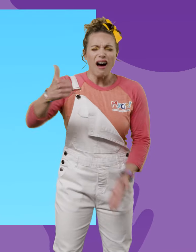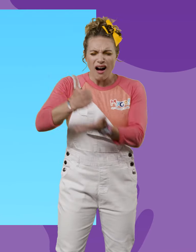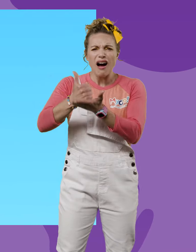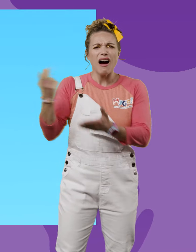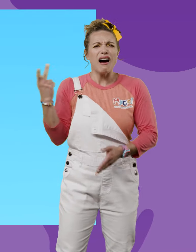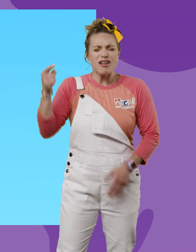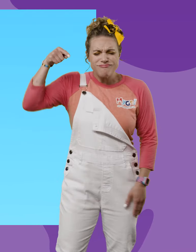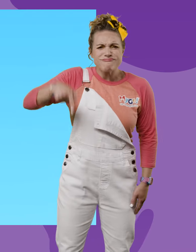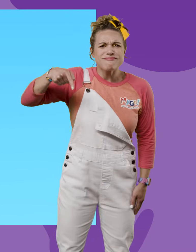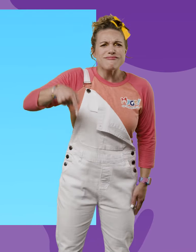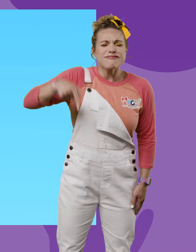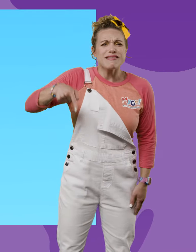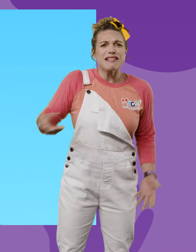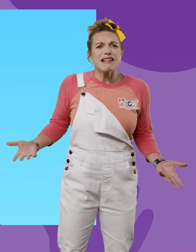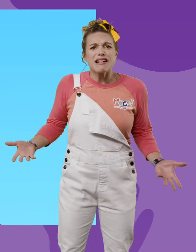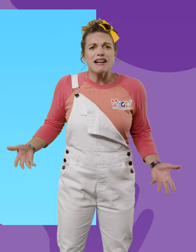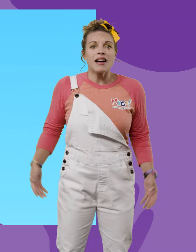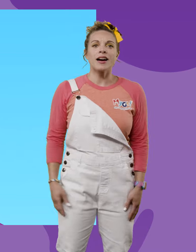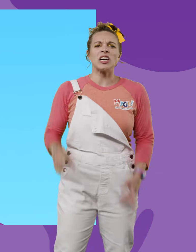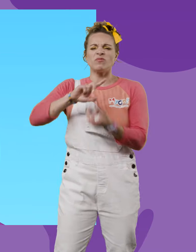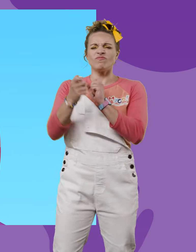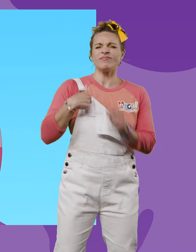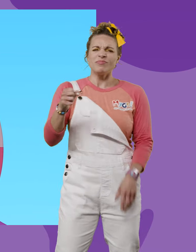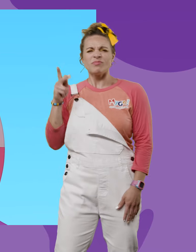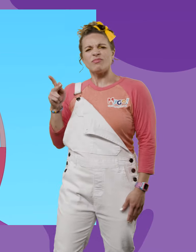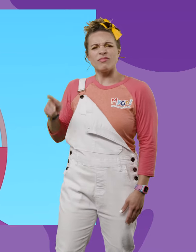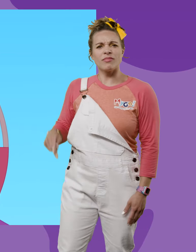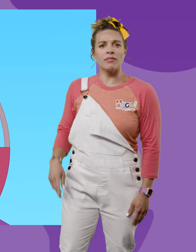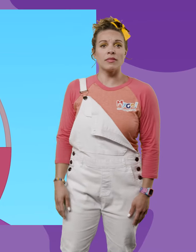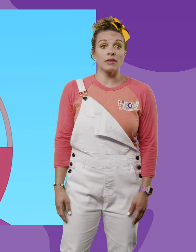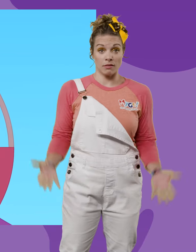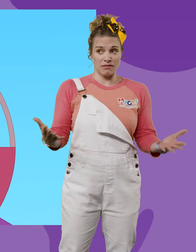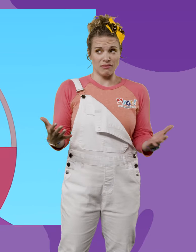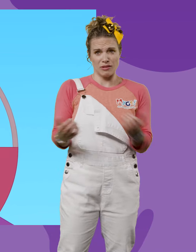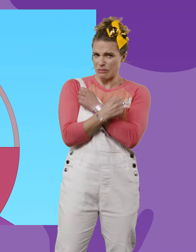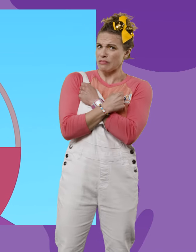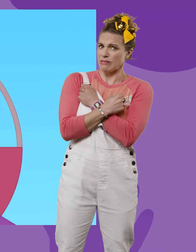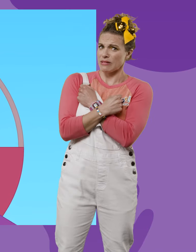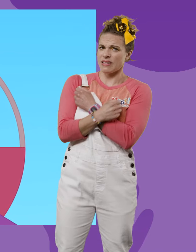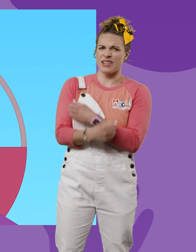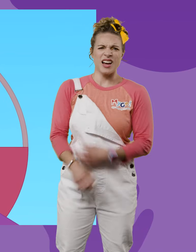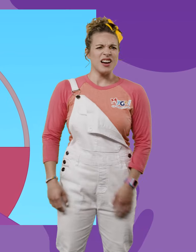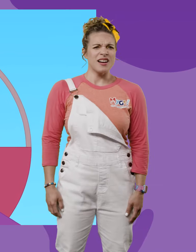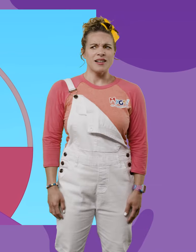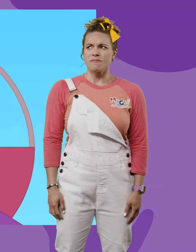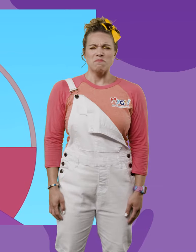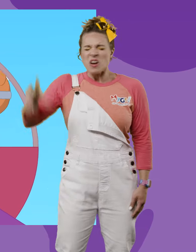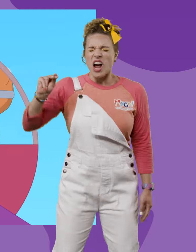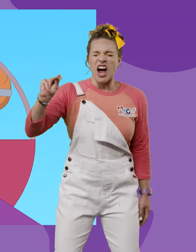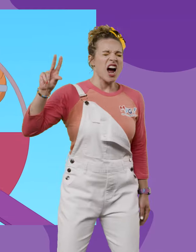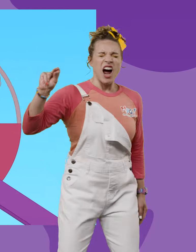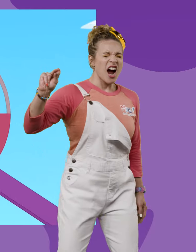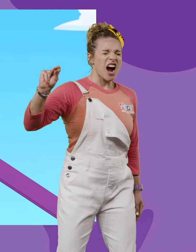Hey, get us down from here. Change me back. Hug.